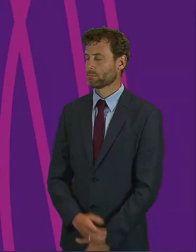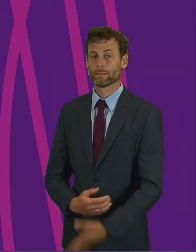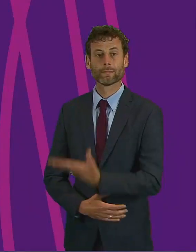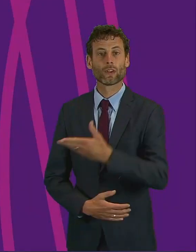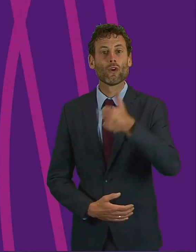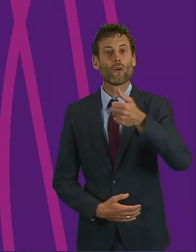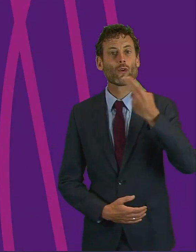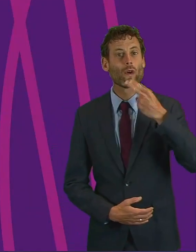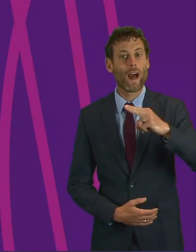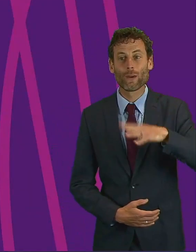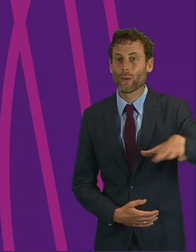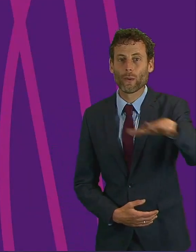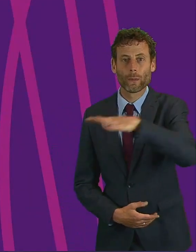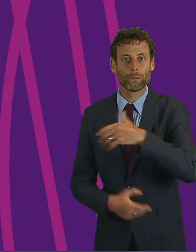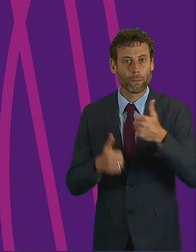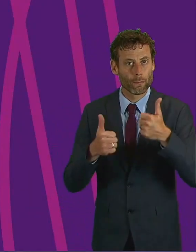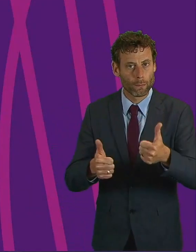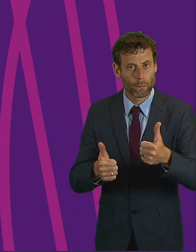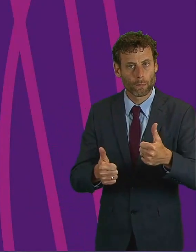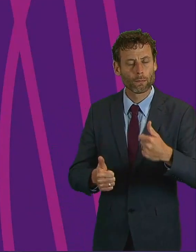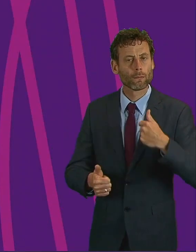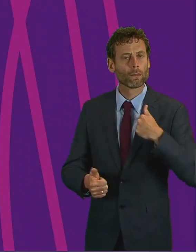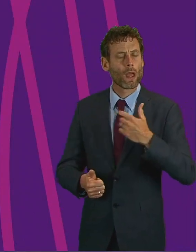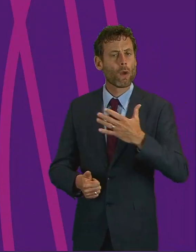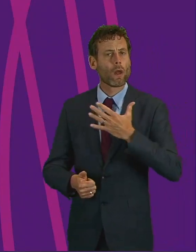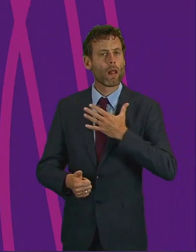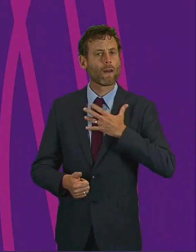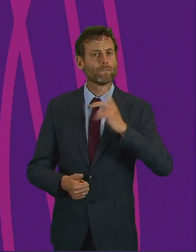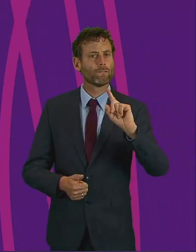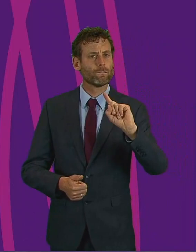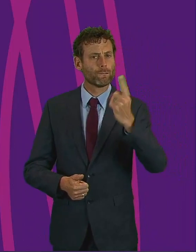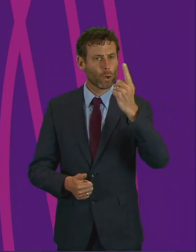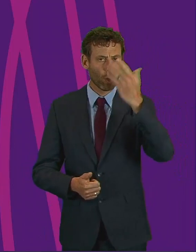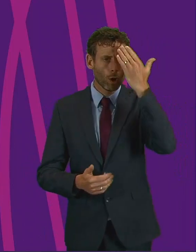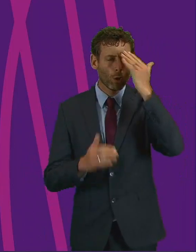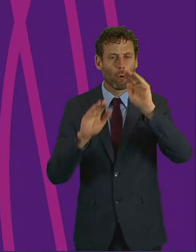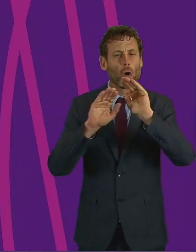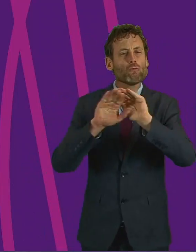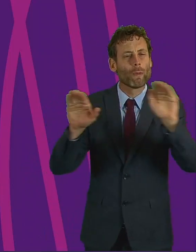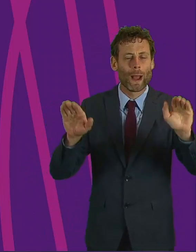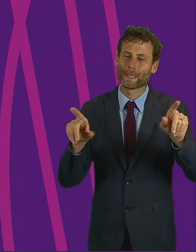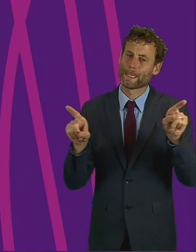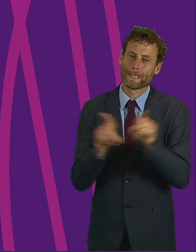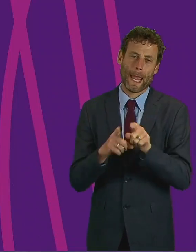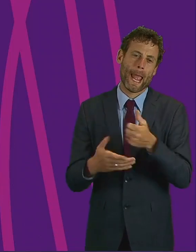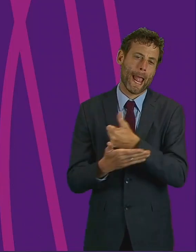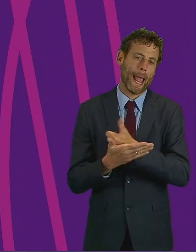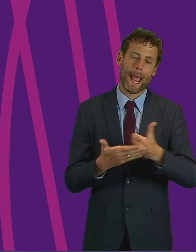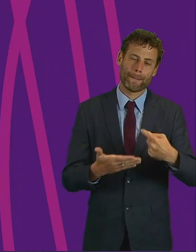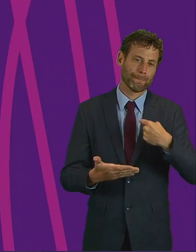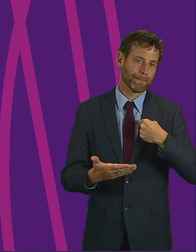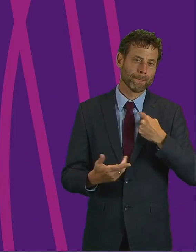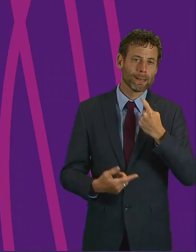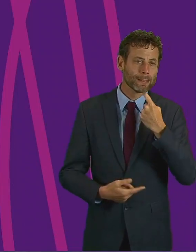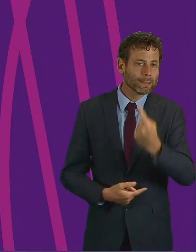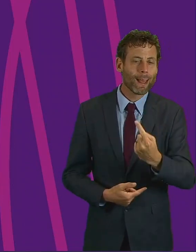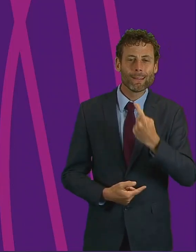Good afternoon, colleagues. Before we begin, can I remind members, as I always do, just to be careful observing social